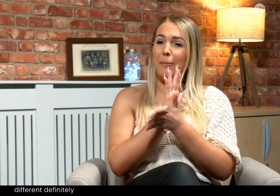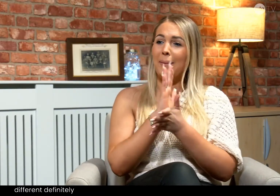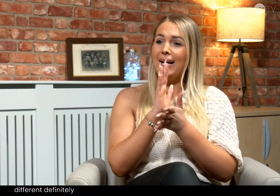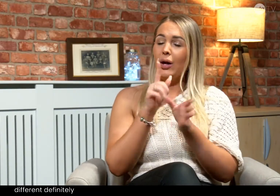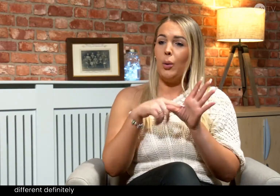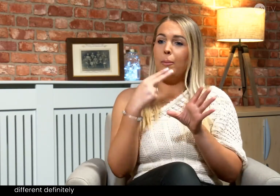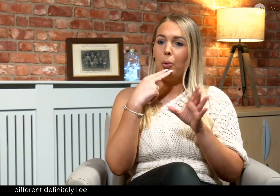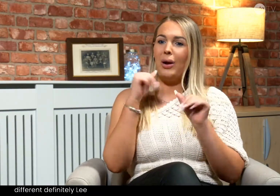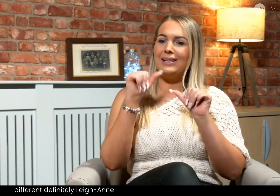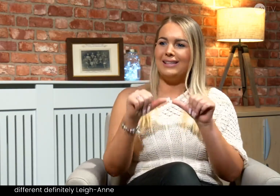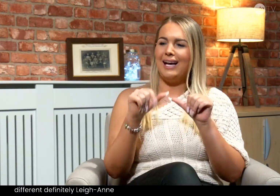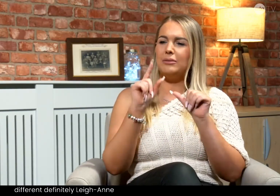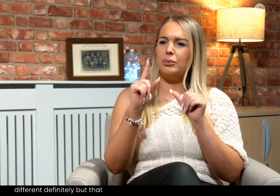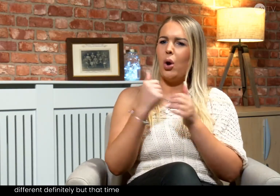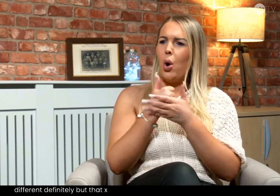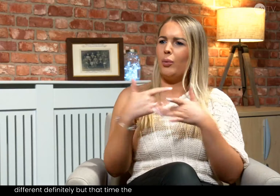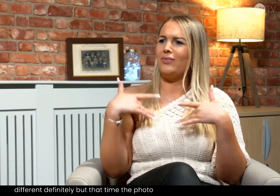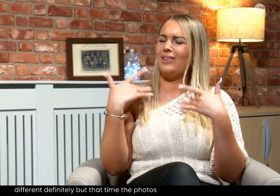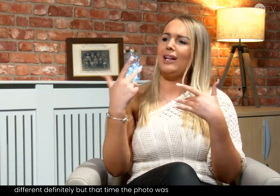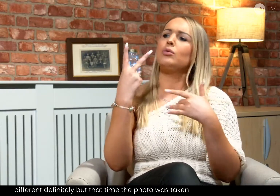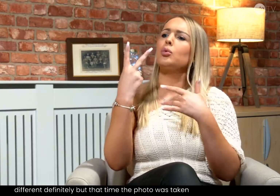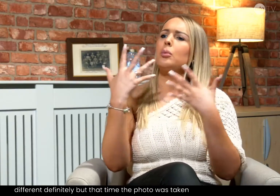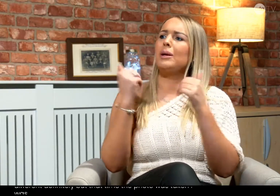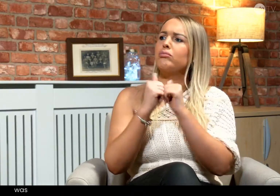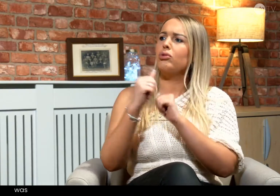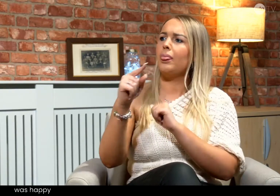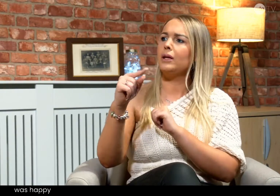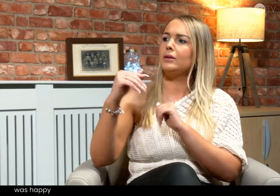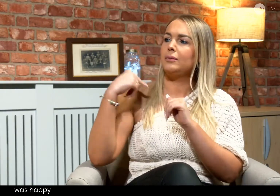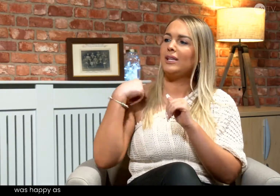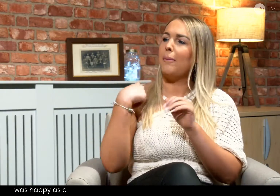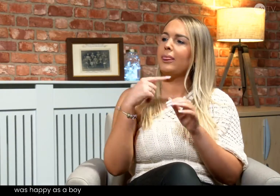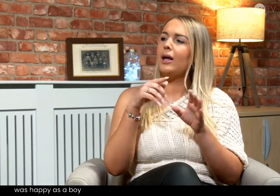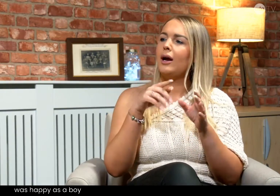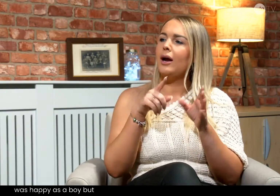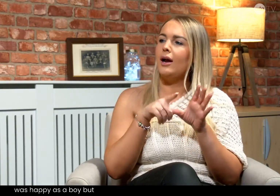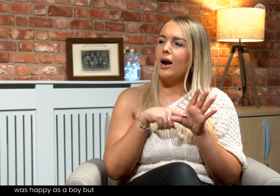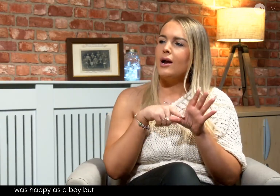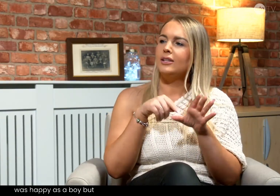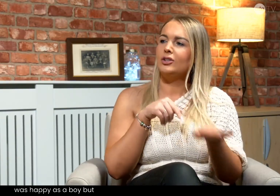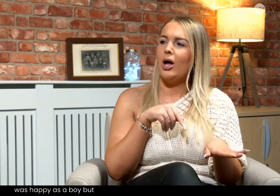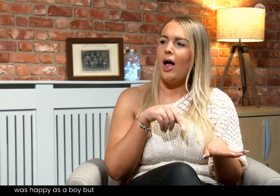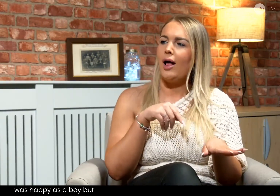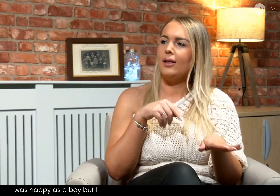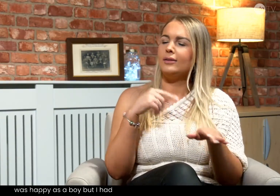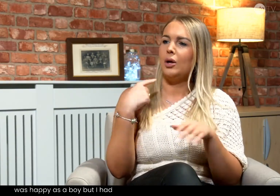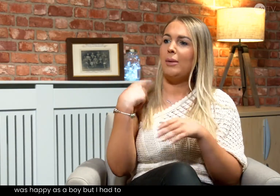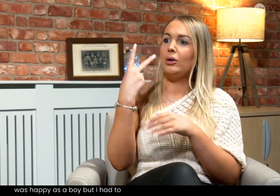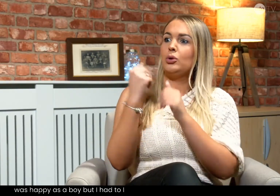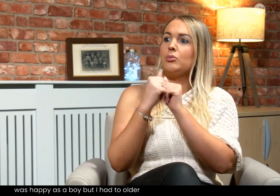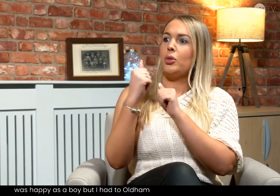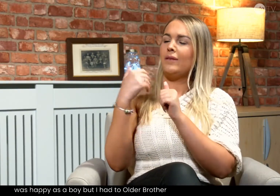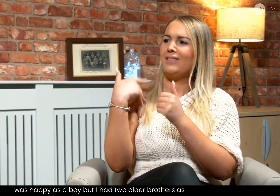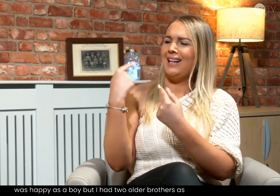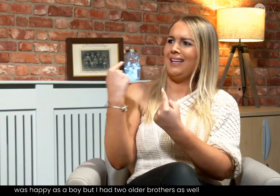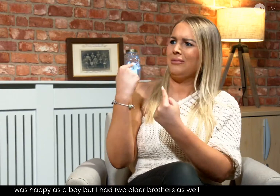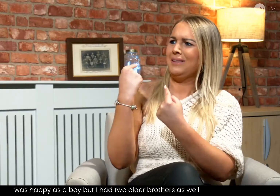that time the photo was taken, I was happy as a boy, but I had 2 older brothers as well.